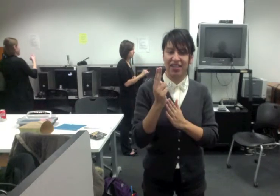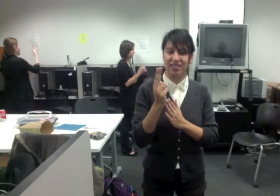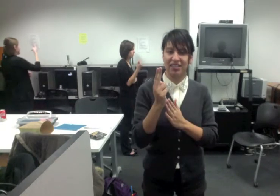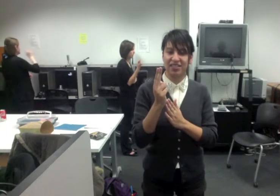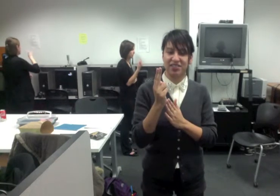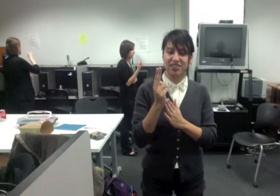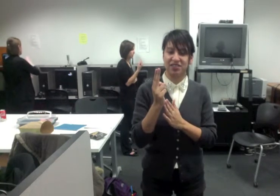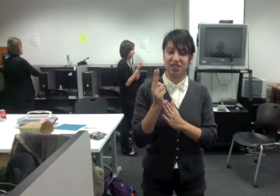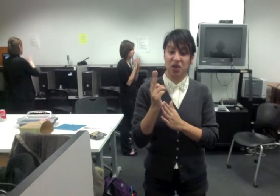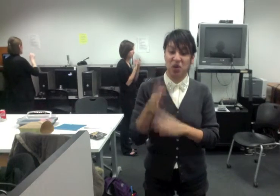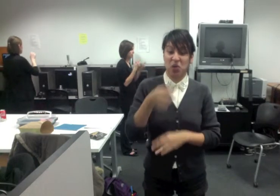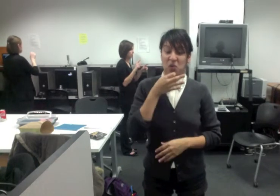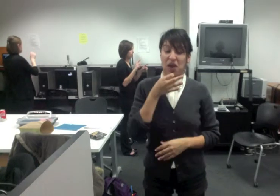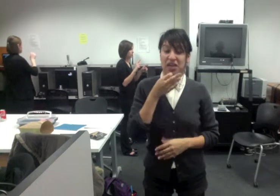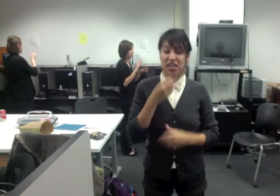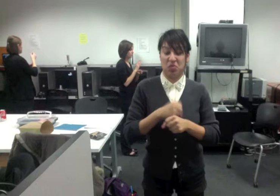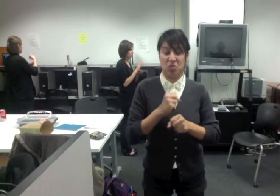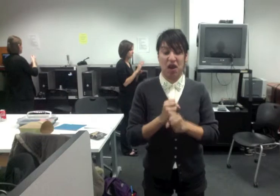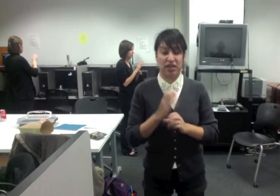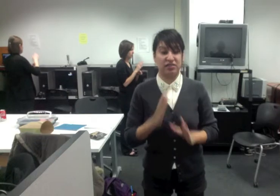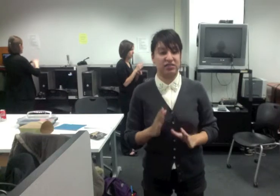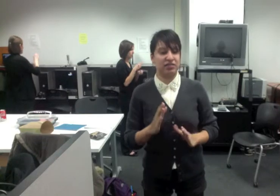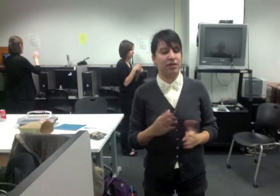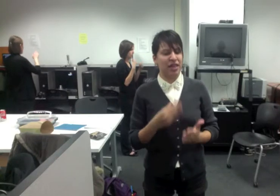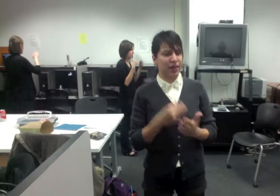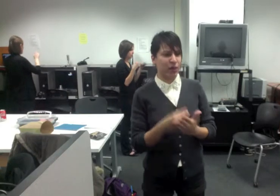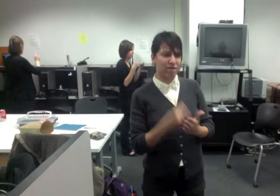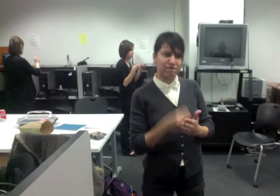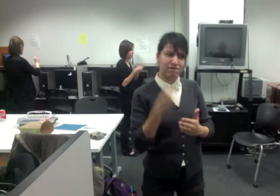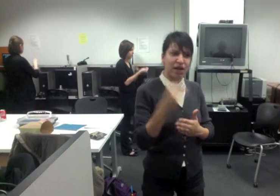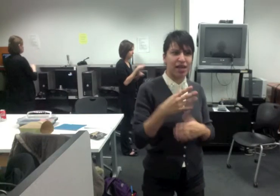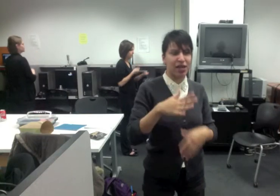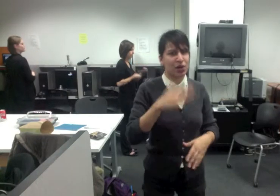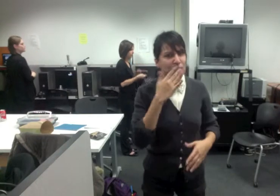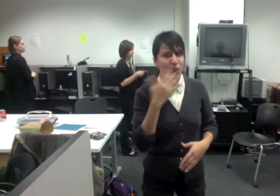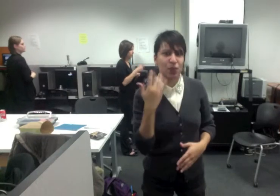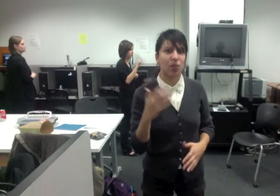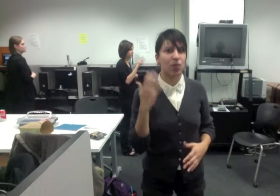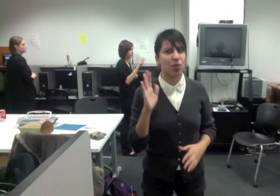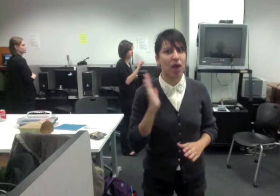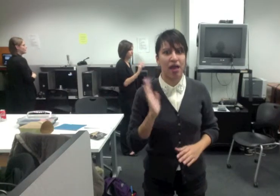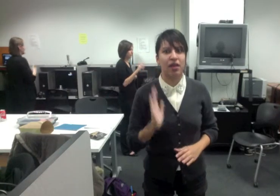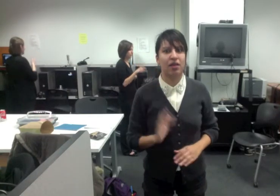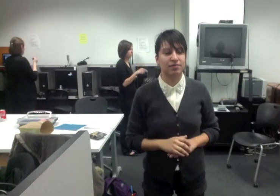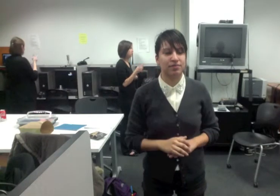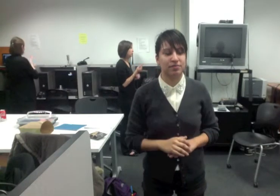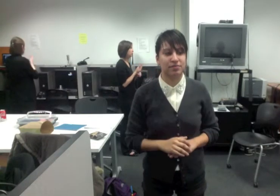They were extremely well-funded. Market conditions were fantastic. I mean, we use TiVo as a verb. I TiVo stuff on my piece of junk Time Warner DVR all the